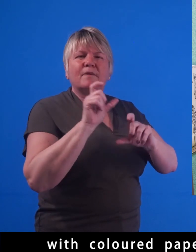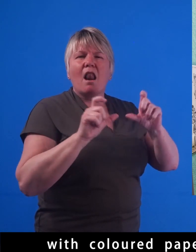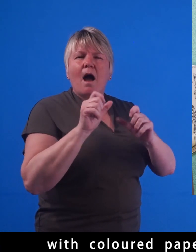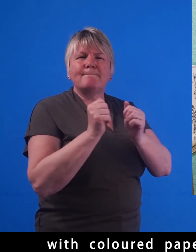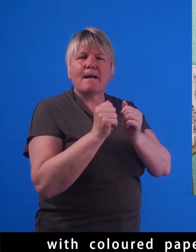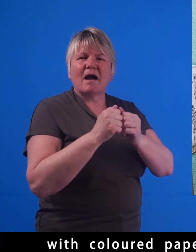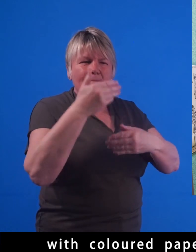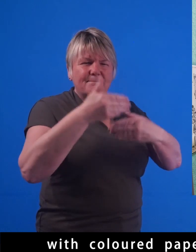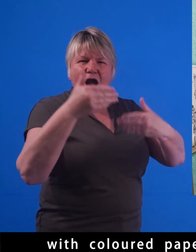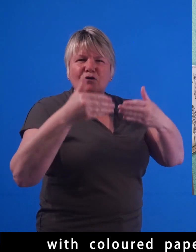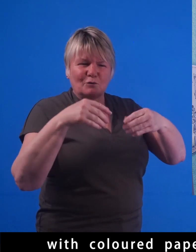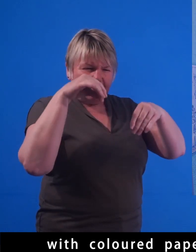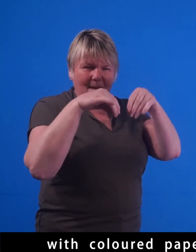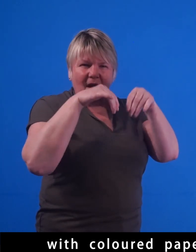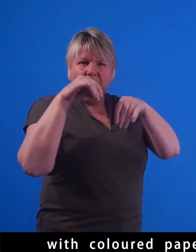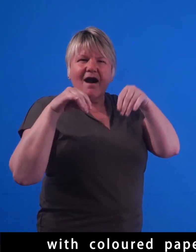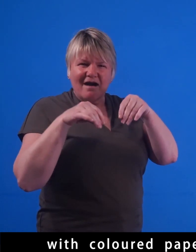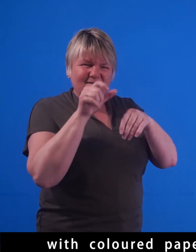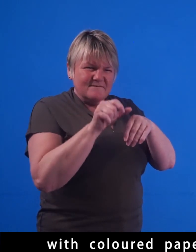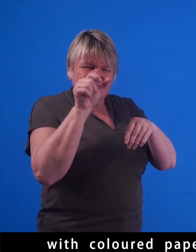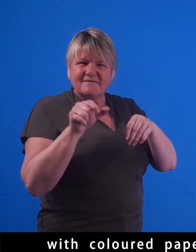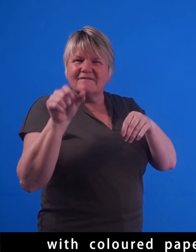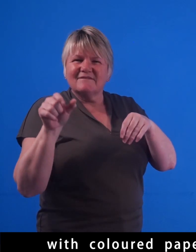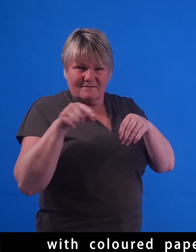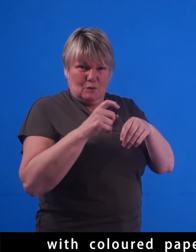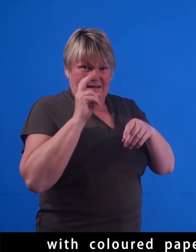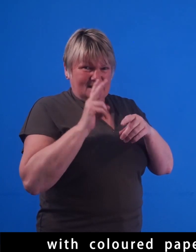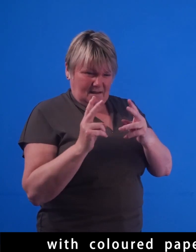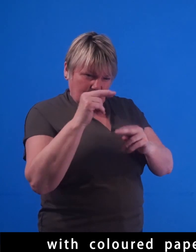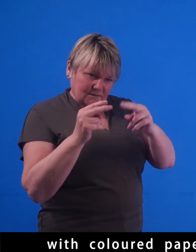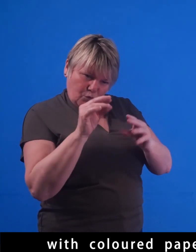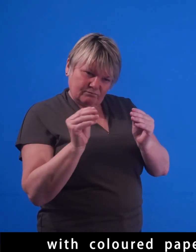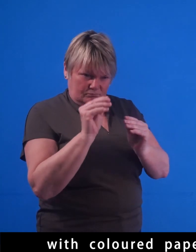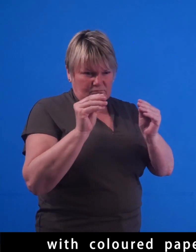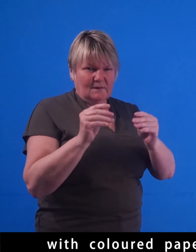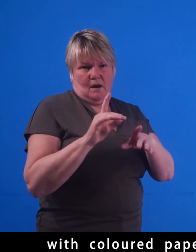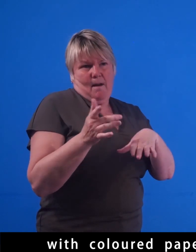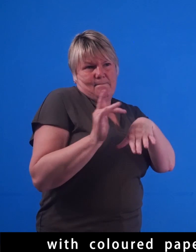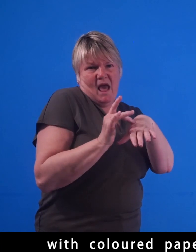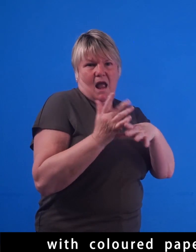with coloured paper scenery and figures which could be made to act out plays and pantomimes.